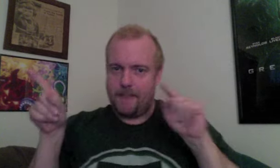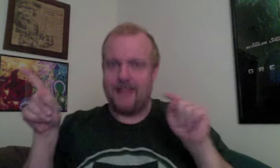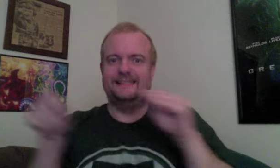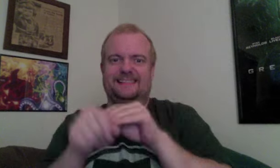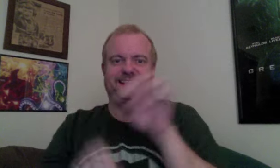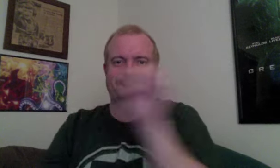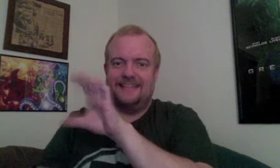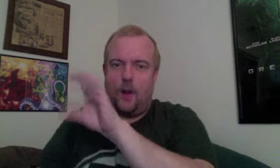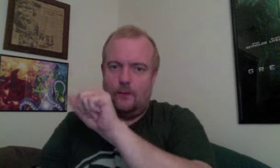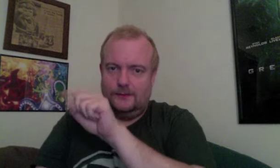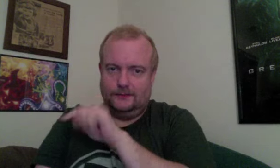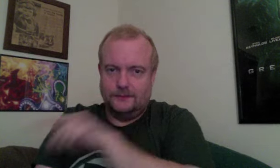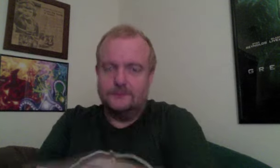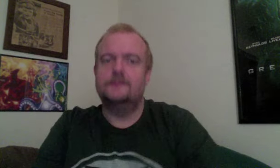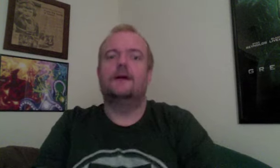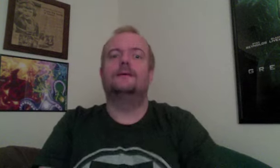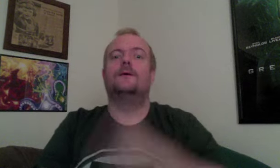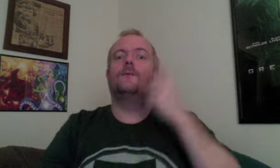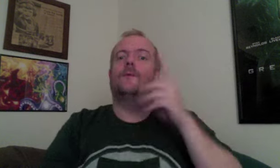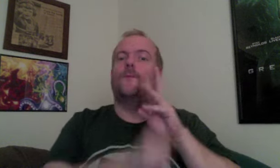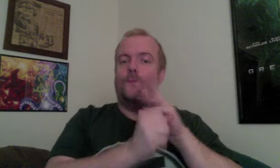locusts, darkness, and death.